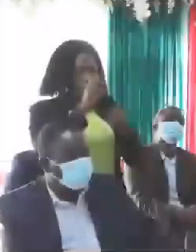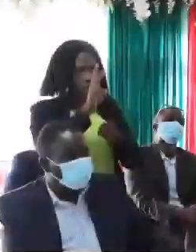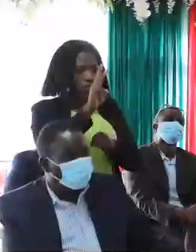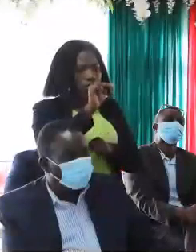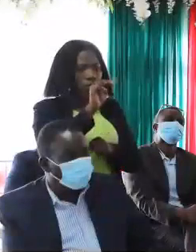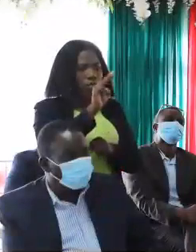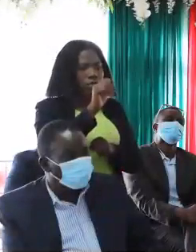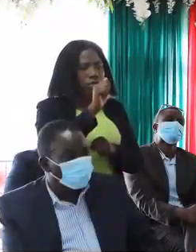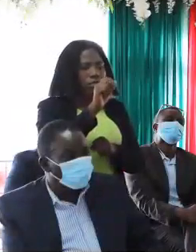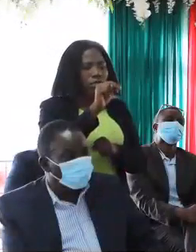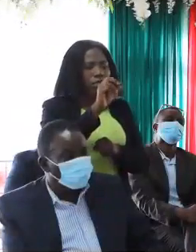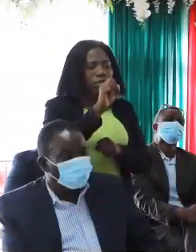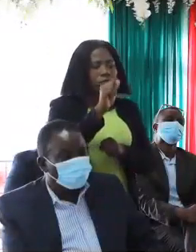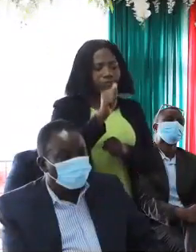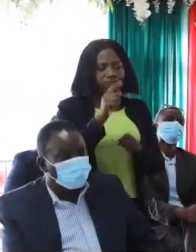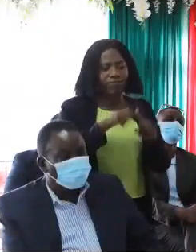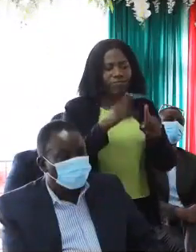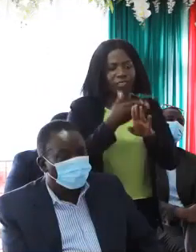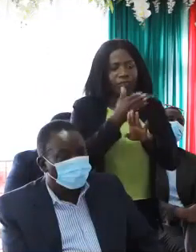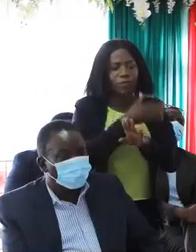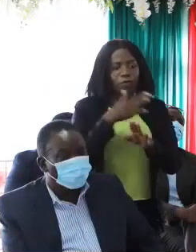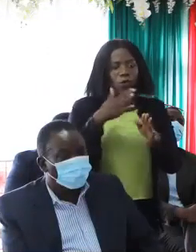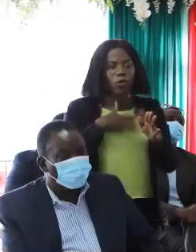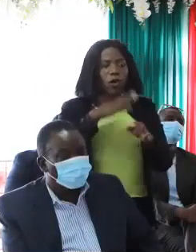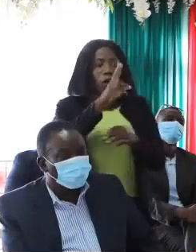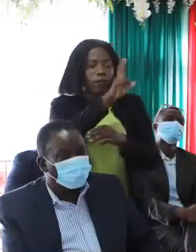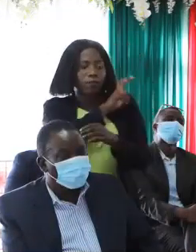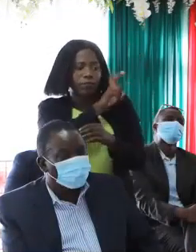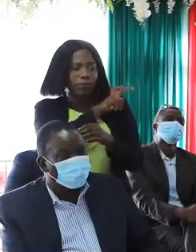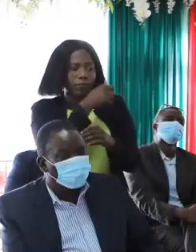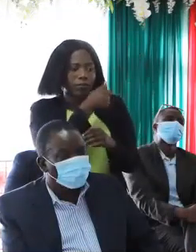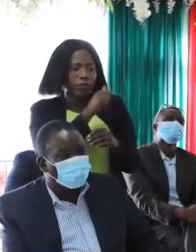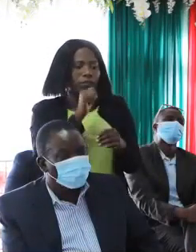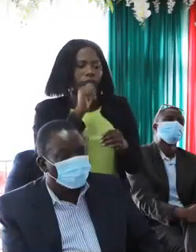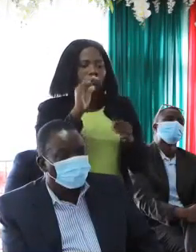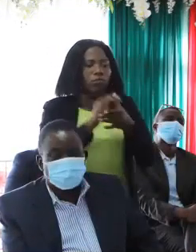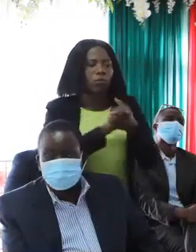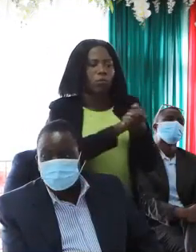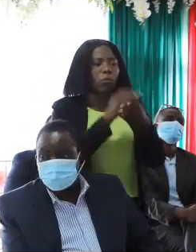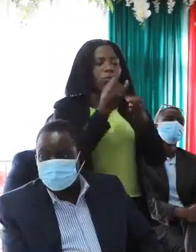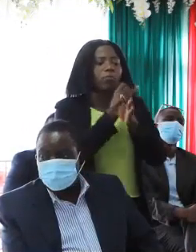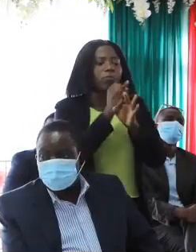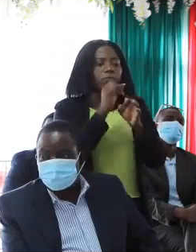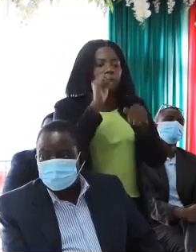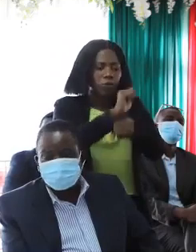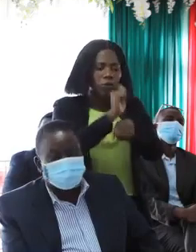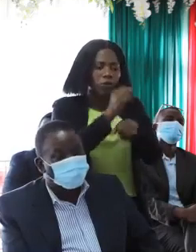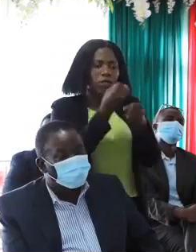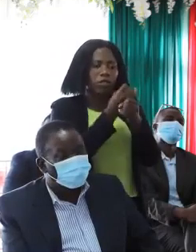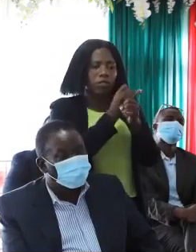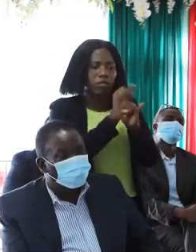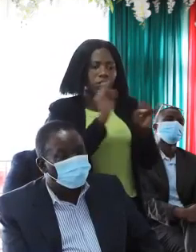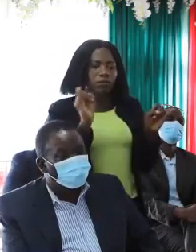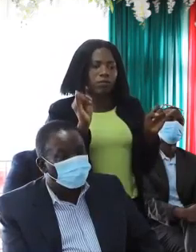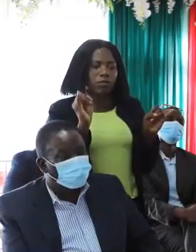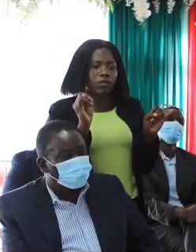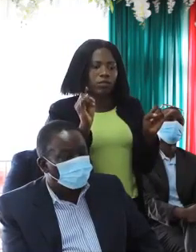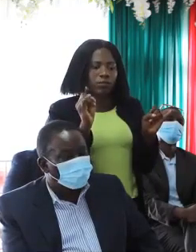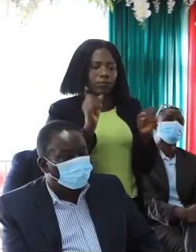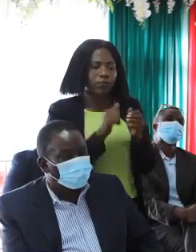But let me say this. We have the police who do not operate independently, let alone